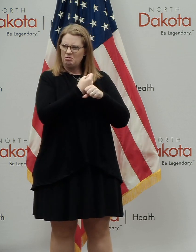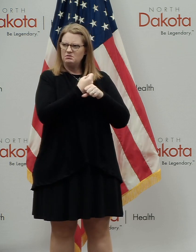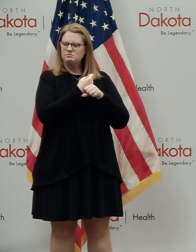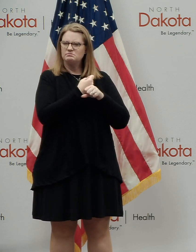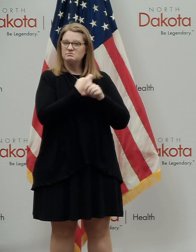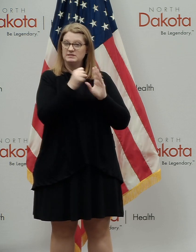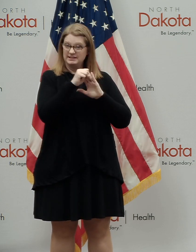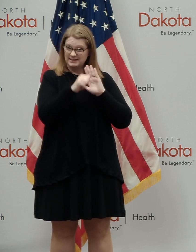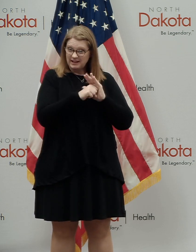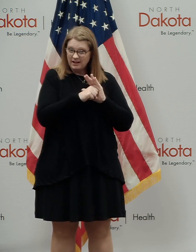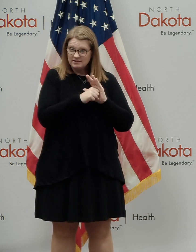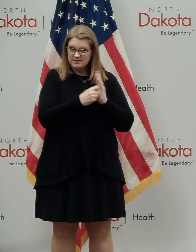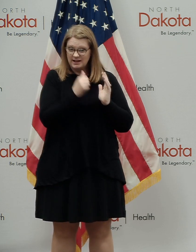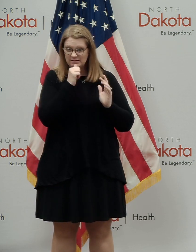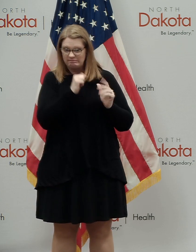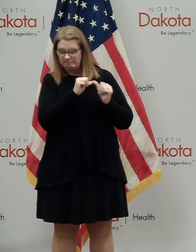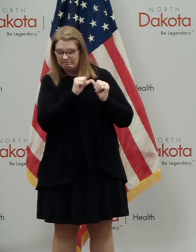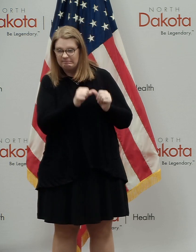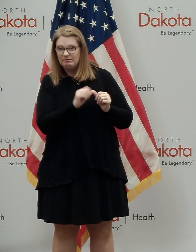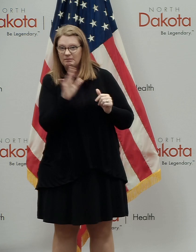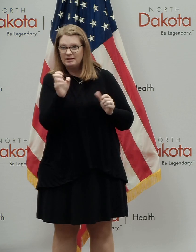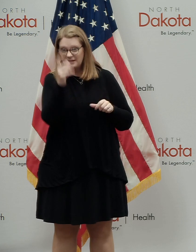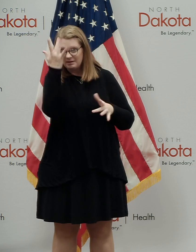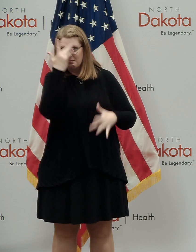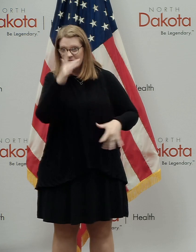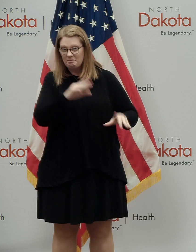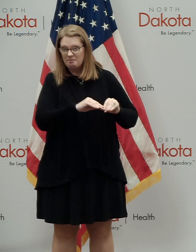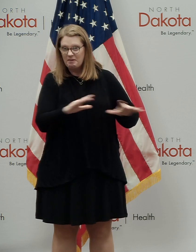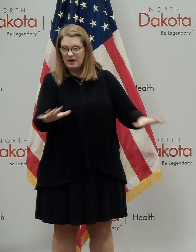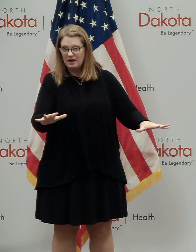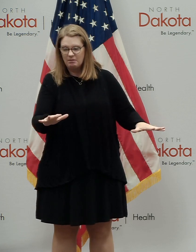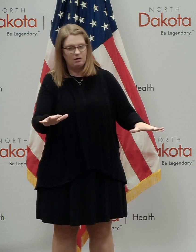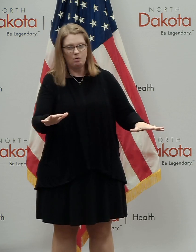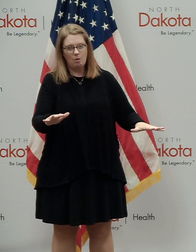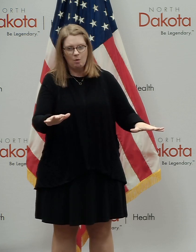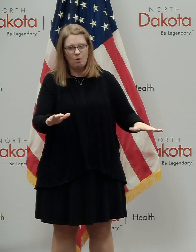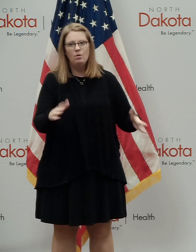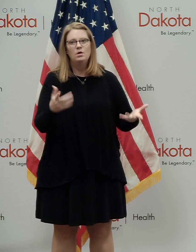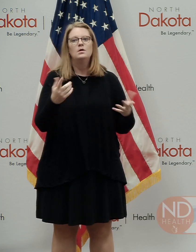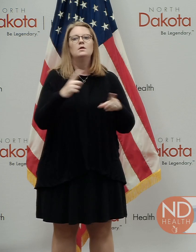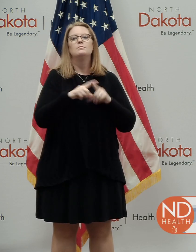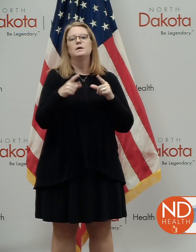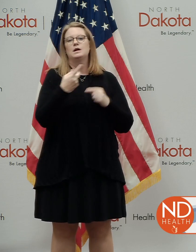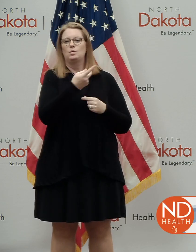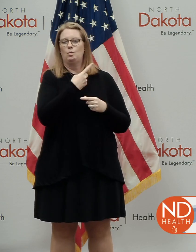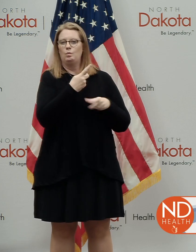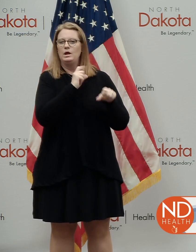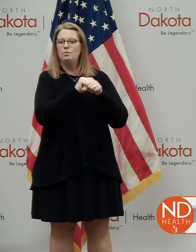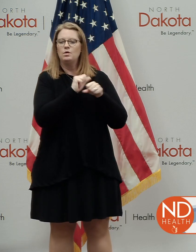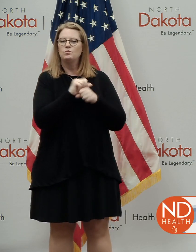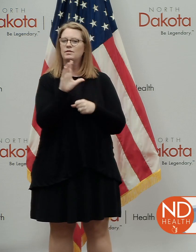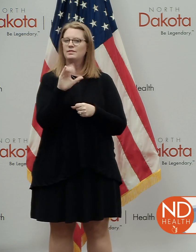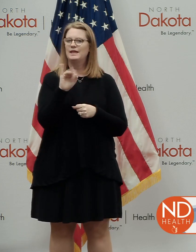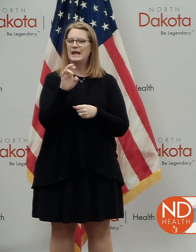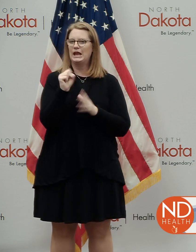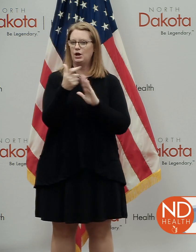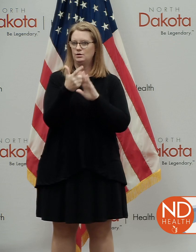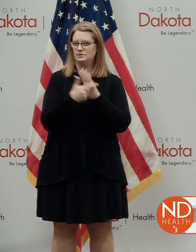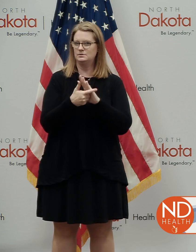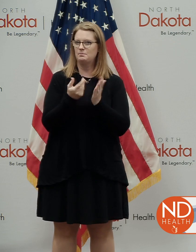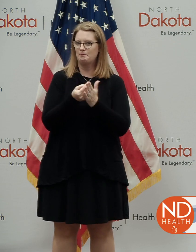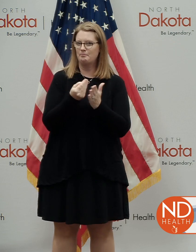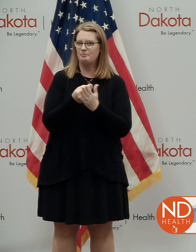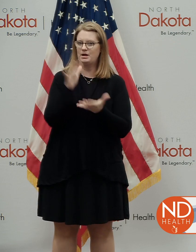with a pandemic. The legislature and the governor's office have worked through the allocating of the CARES money and